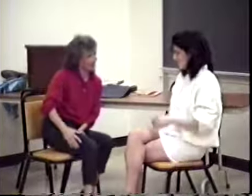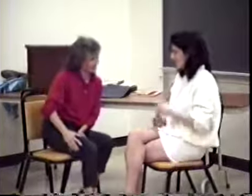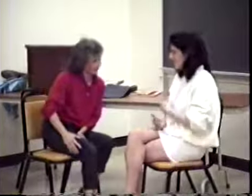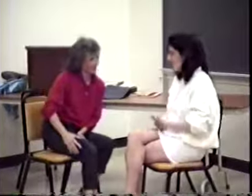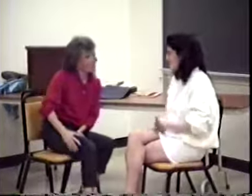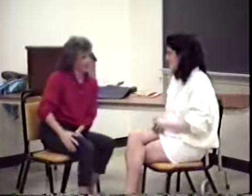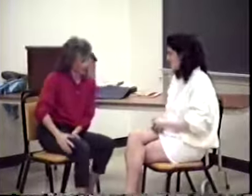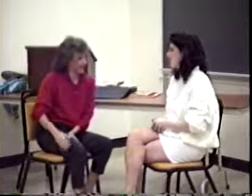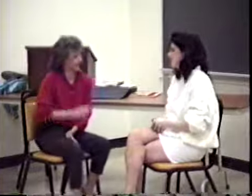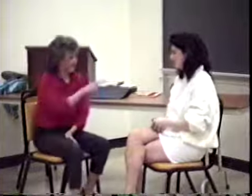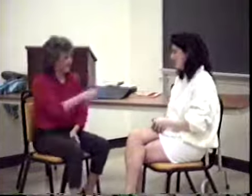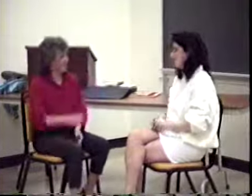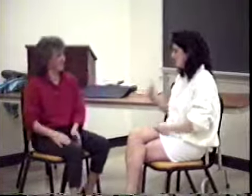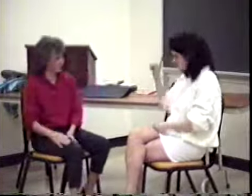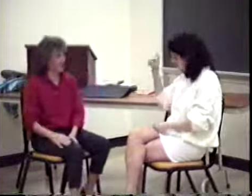Your legs are sore.